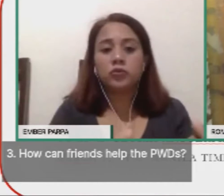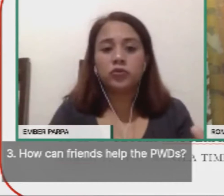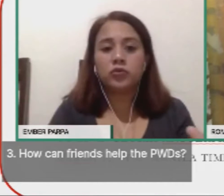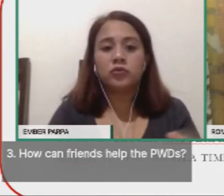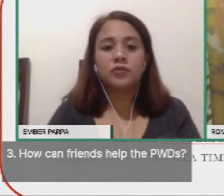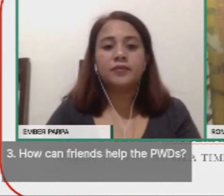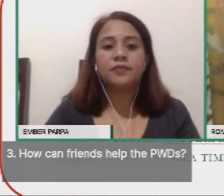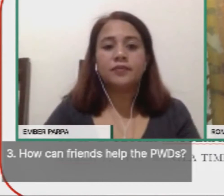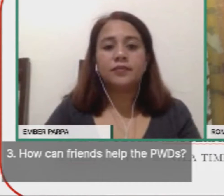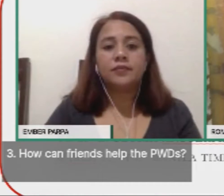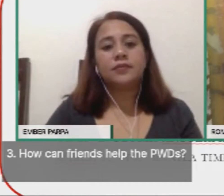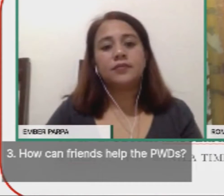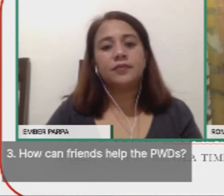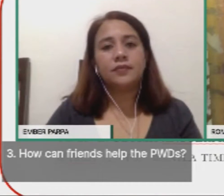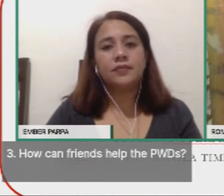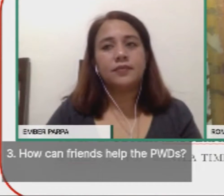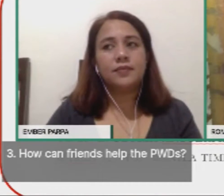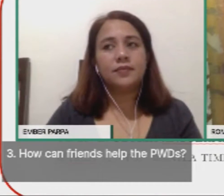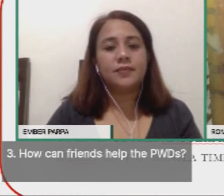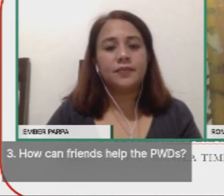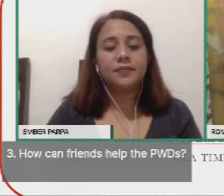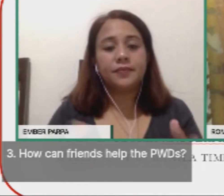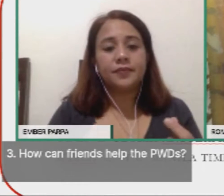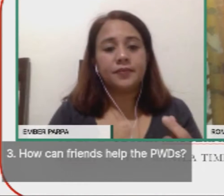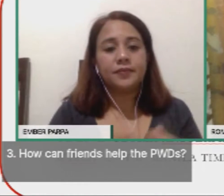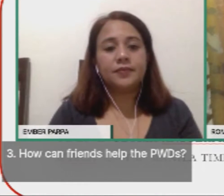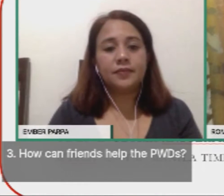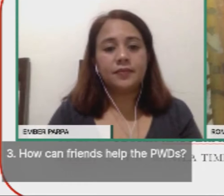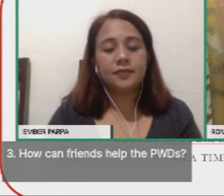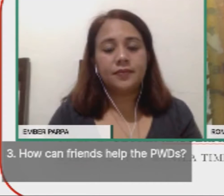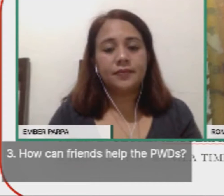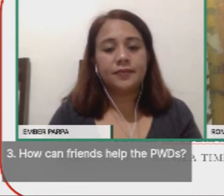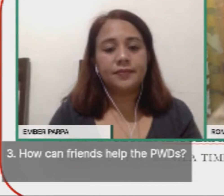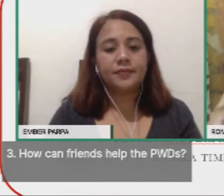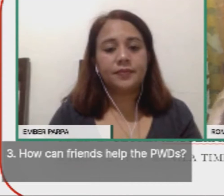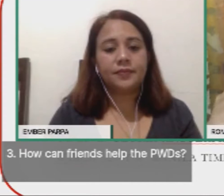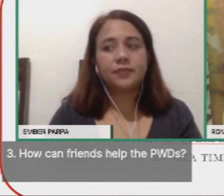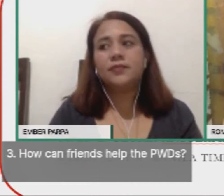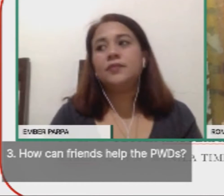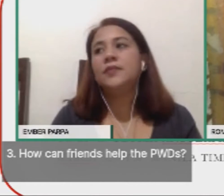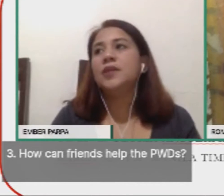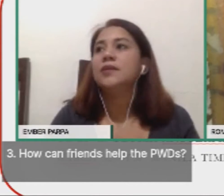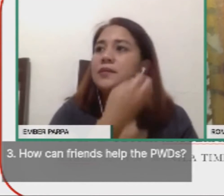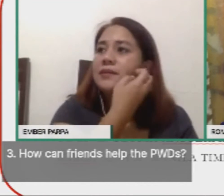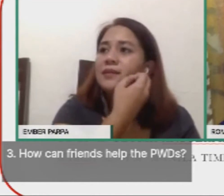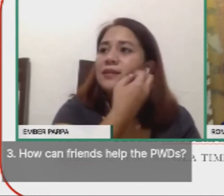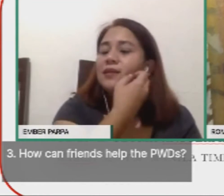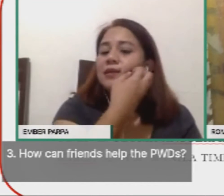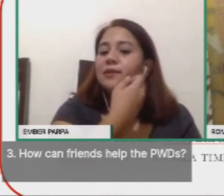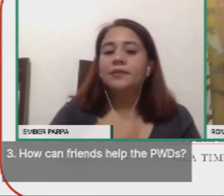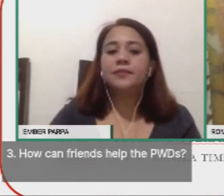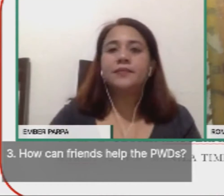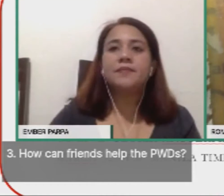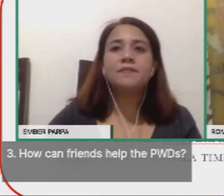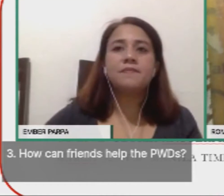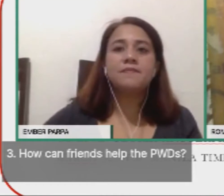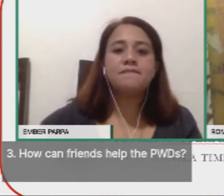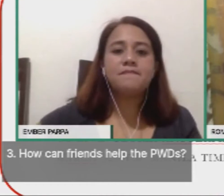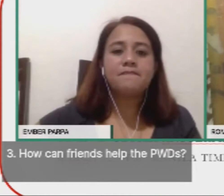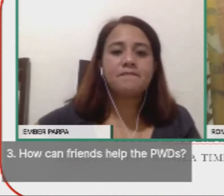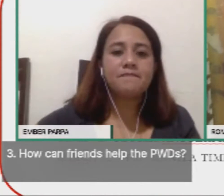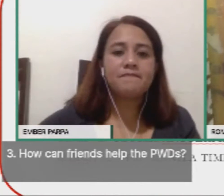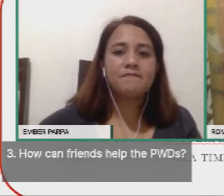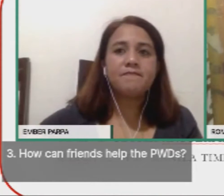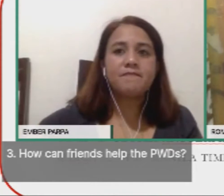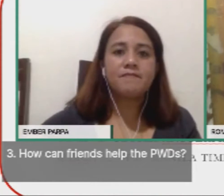help. Okay, so those, and of course, the third friend are they know how to do it. They know how